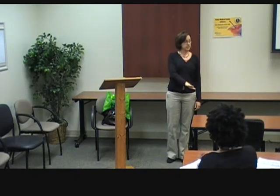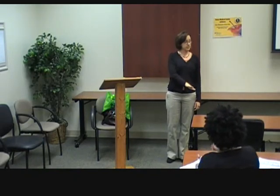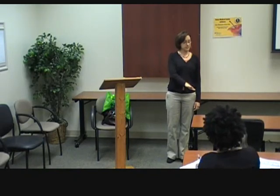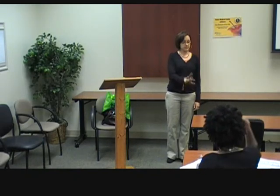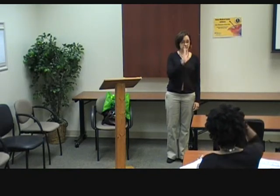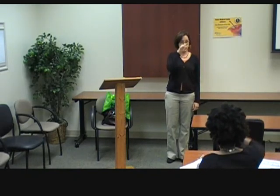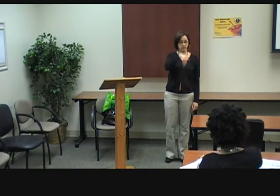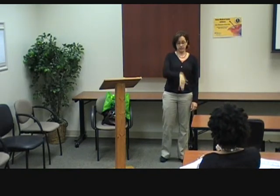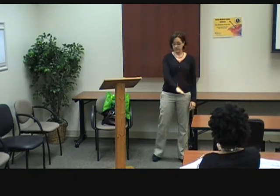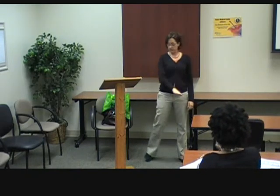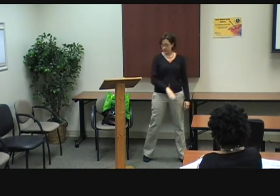Yeah. Elephant.